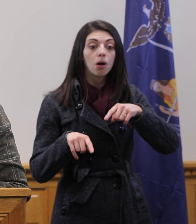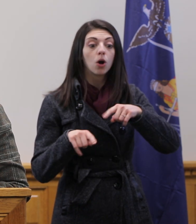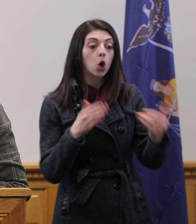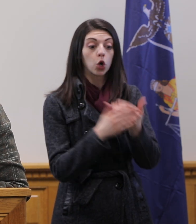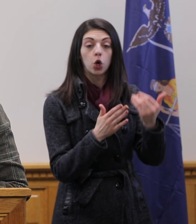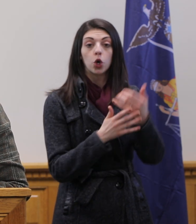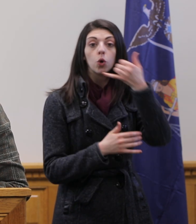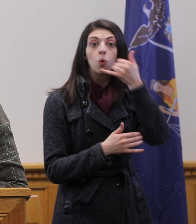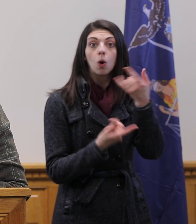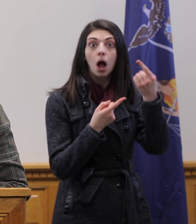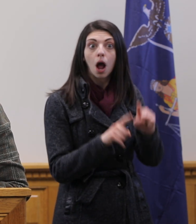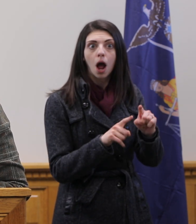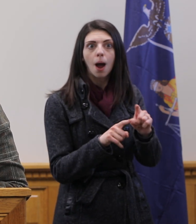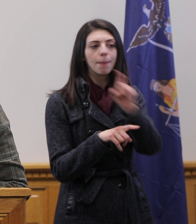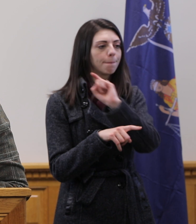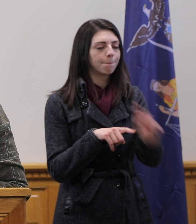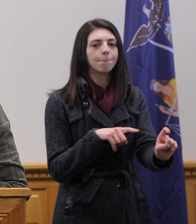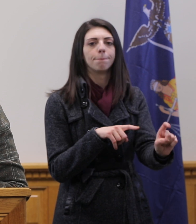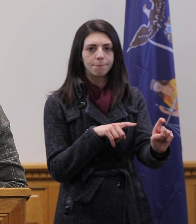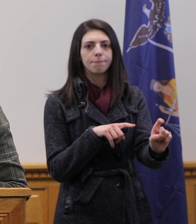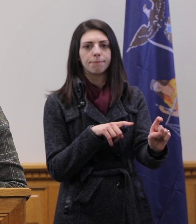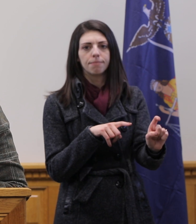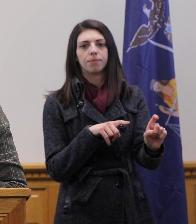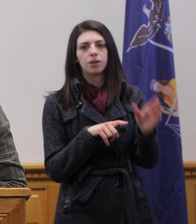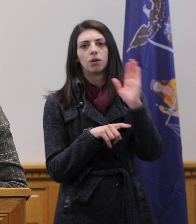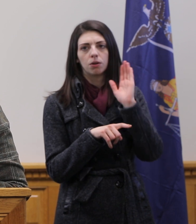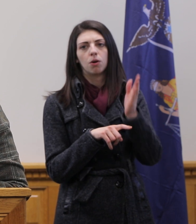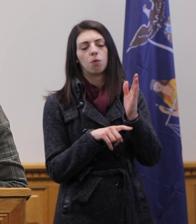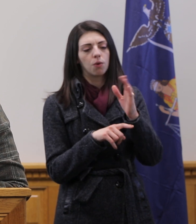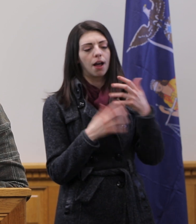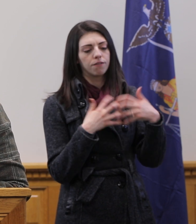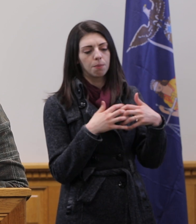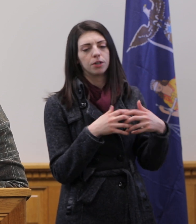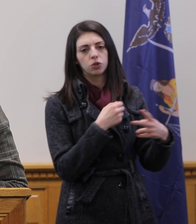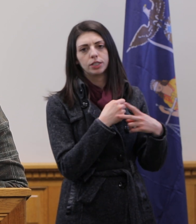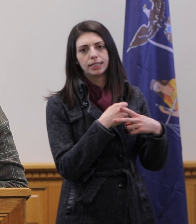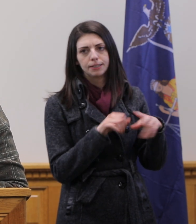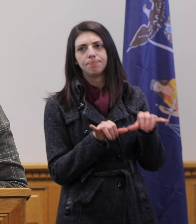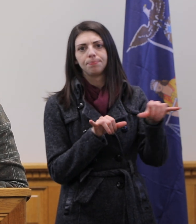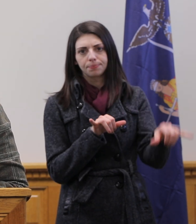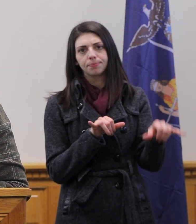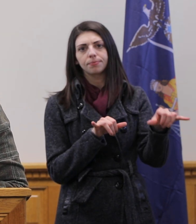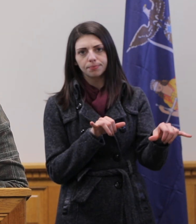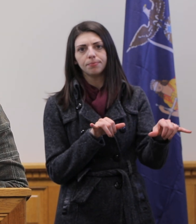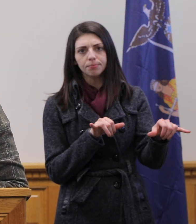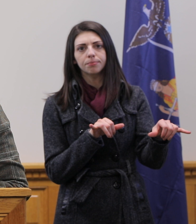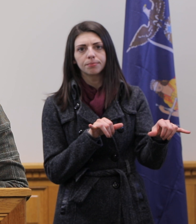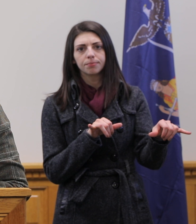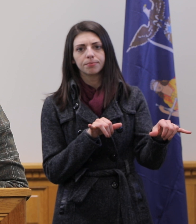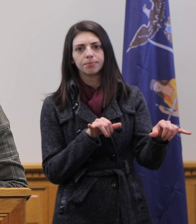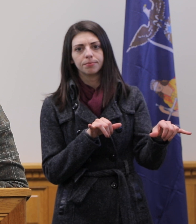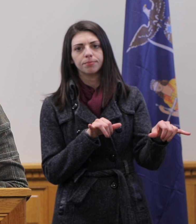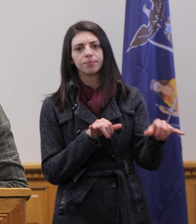are automatically transferred. When a call is being answered, all additional new calls coming in automatically